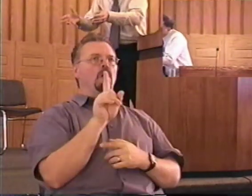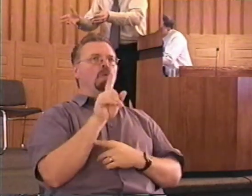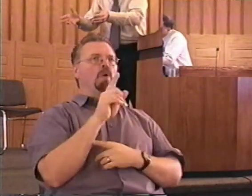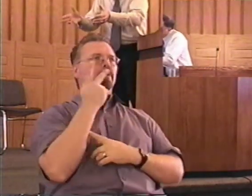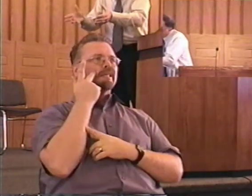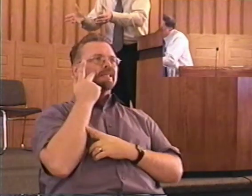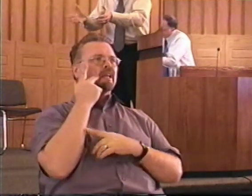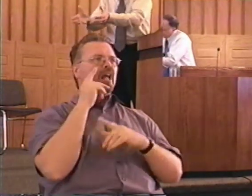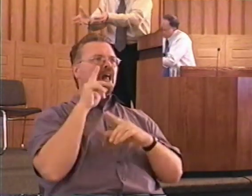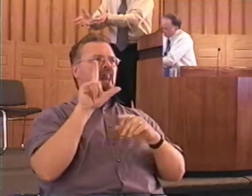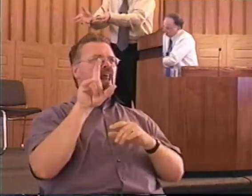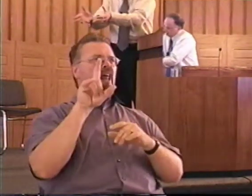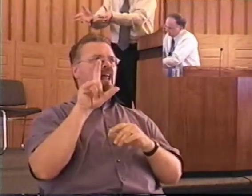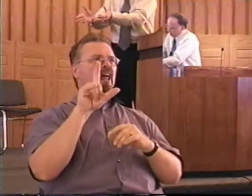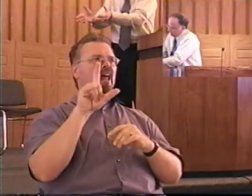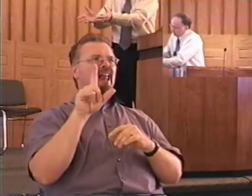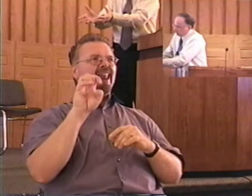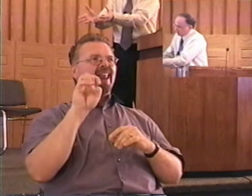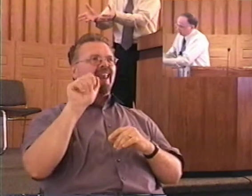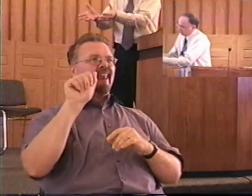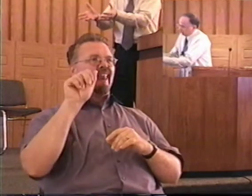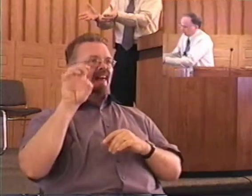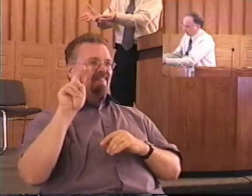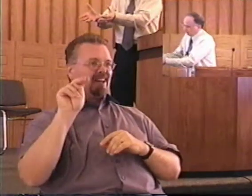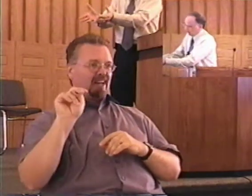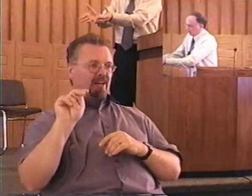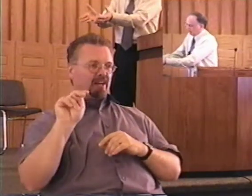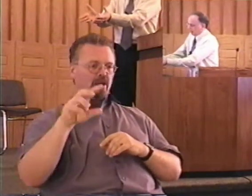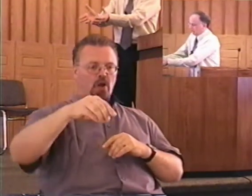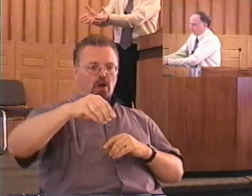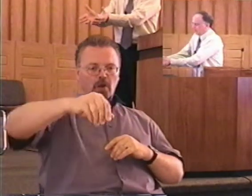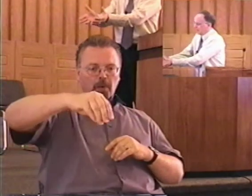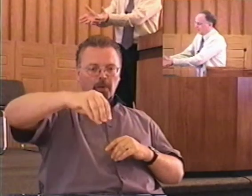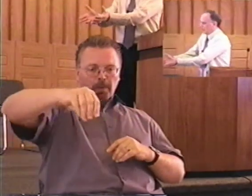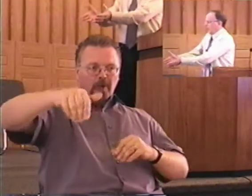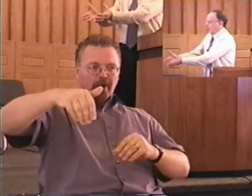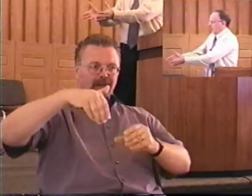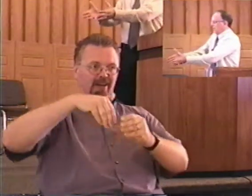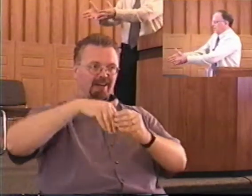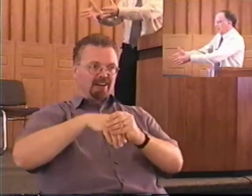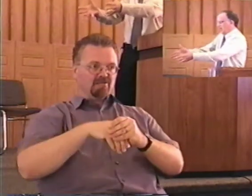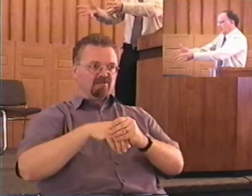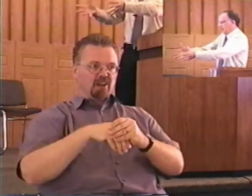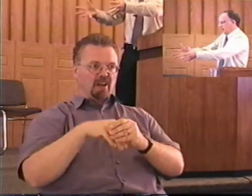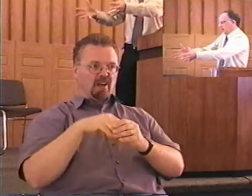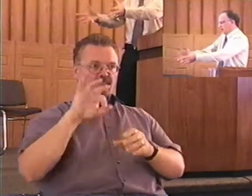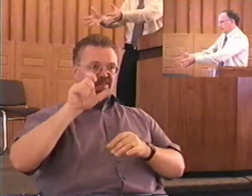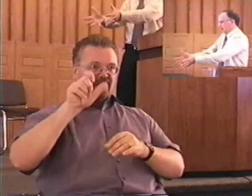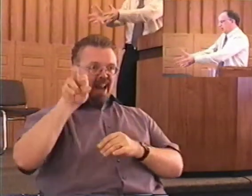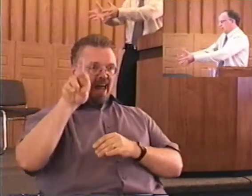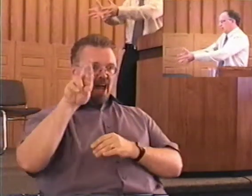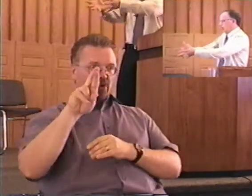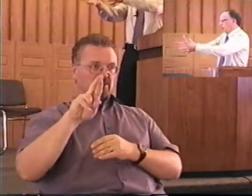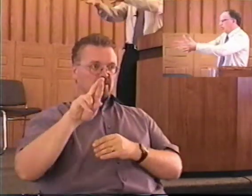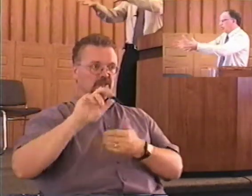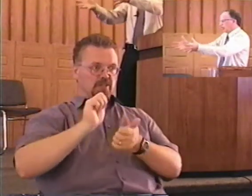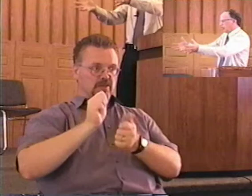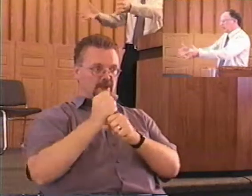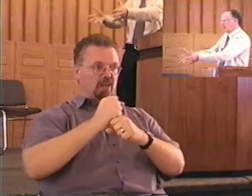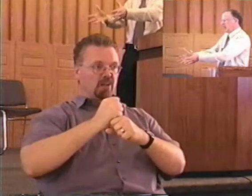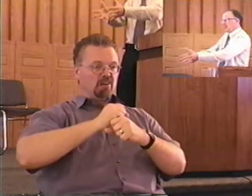the idea here is that leaven, like yeast, you put a little bit in, and then